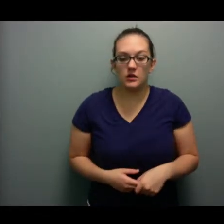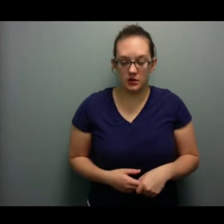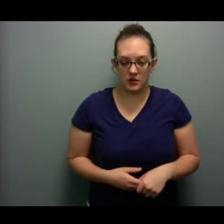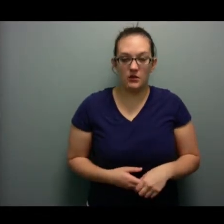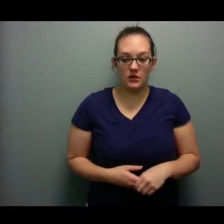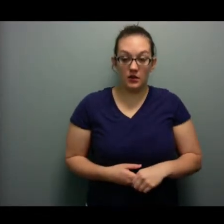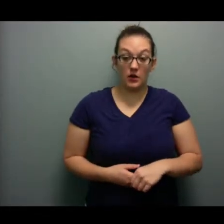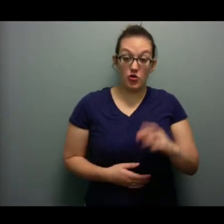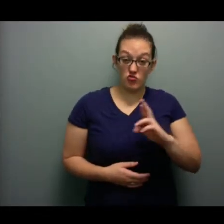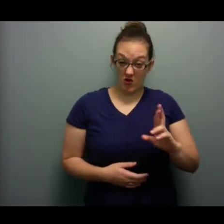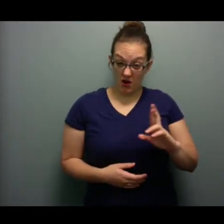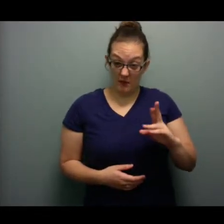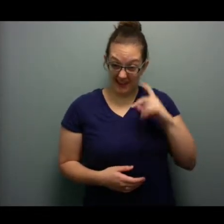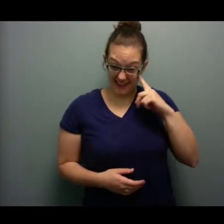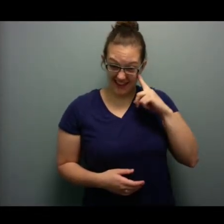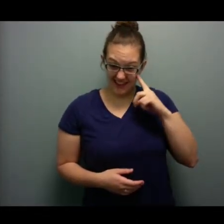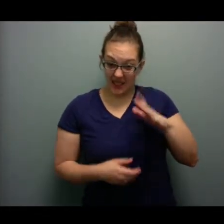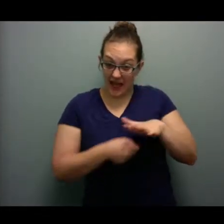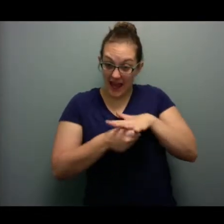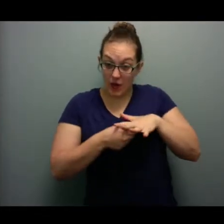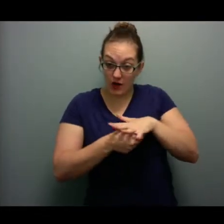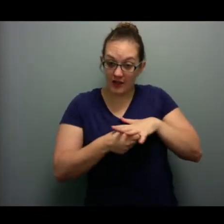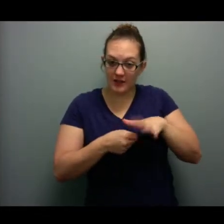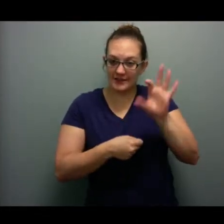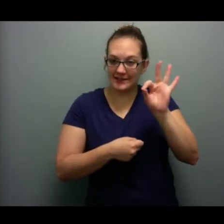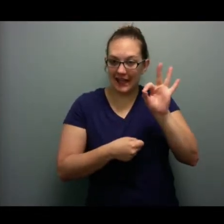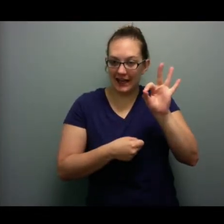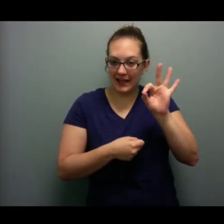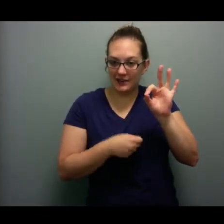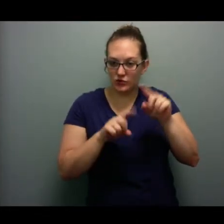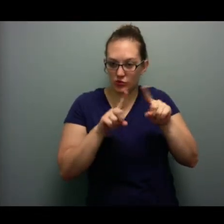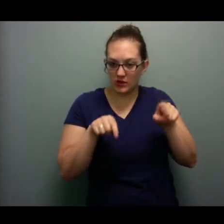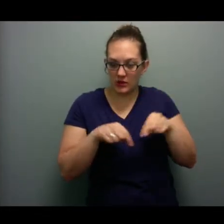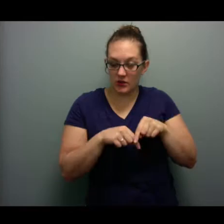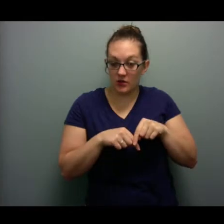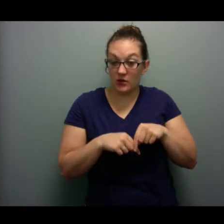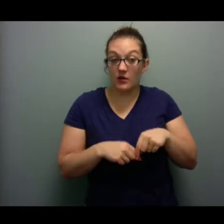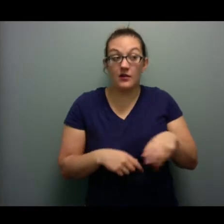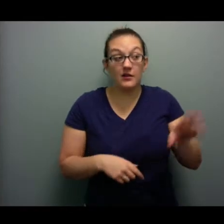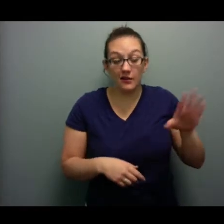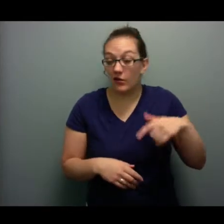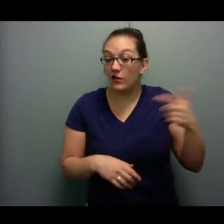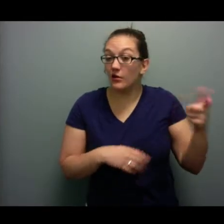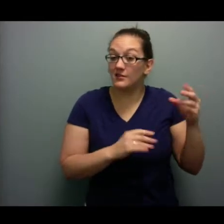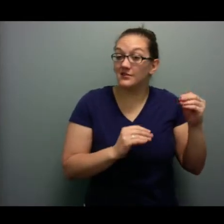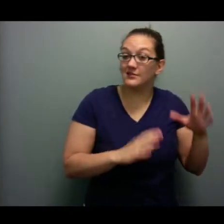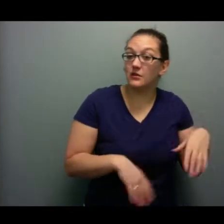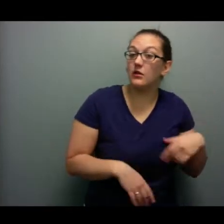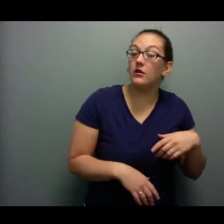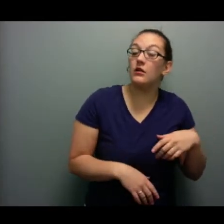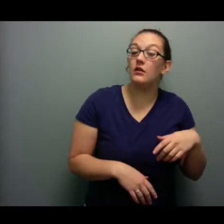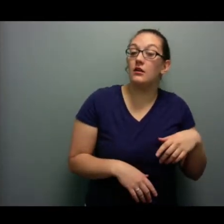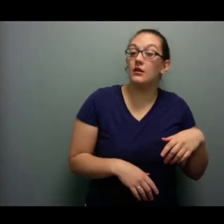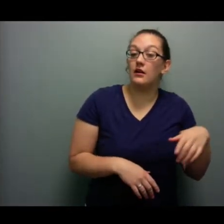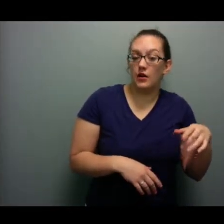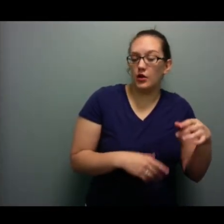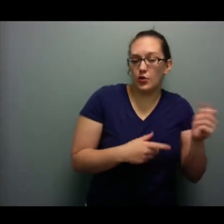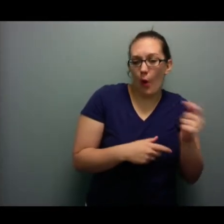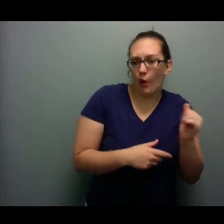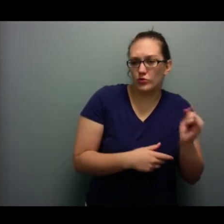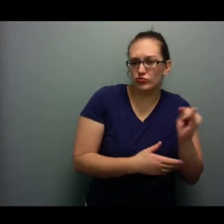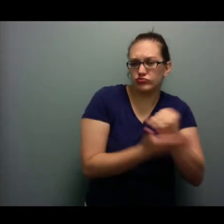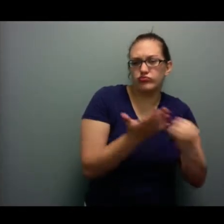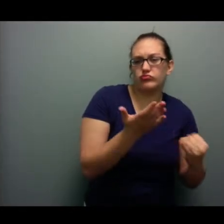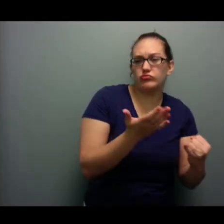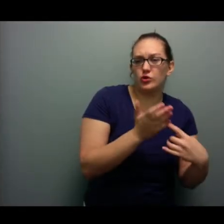Robbie thinks the area is 9 inches square. You can also draw a picture to tell me how you know, or to show me why. 12